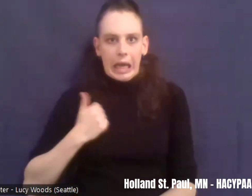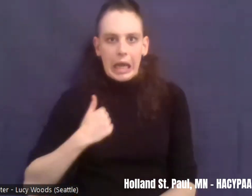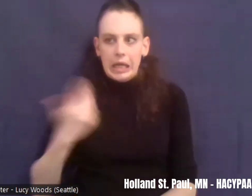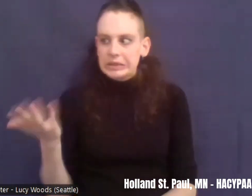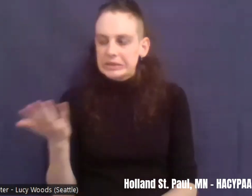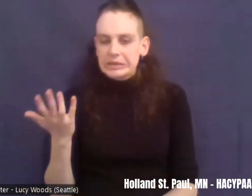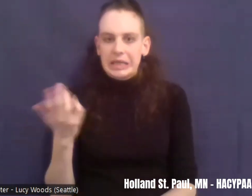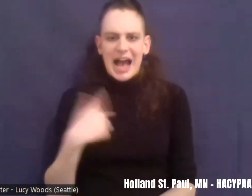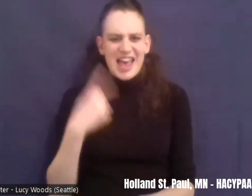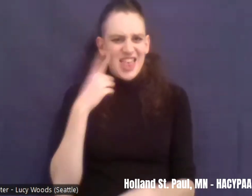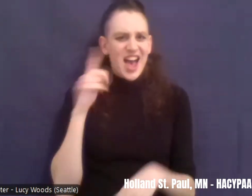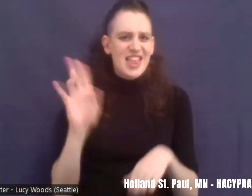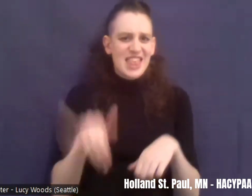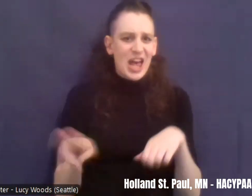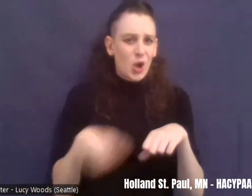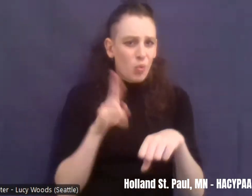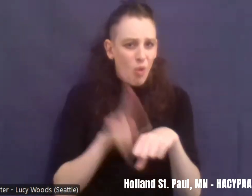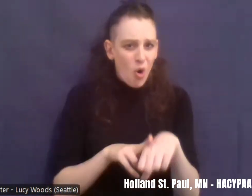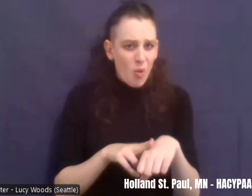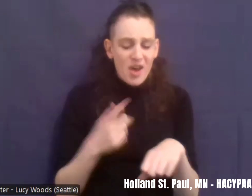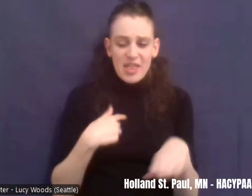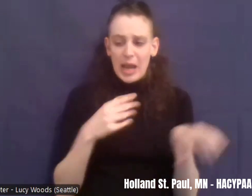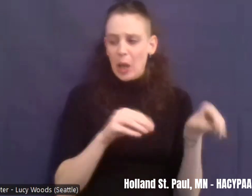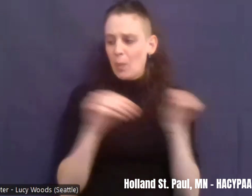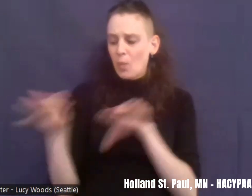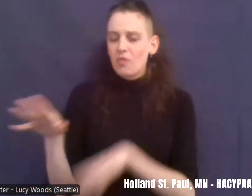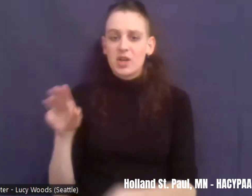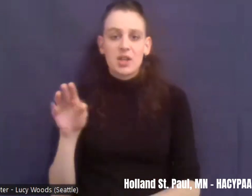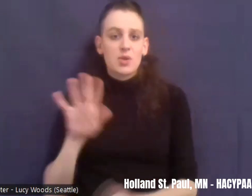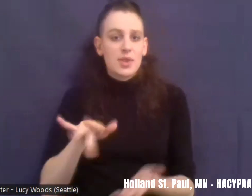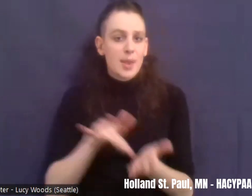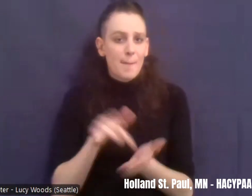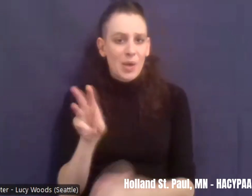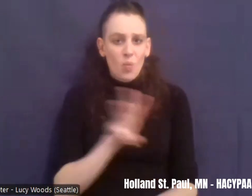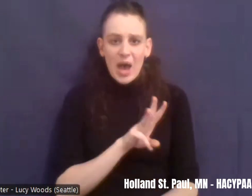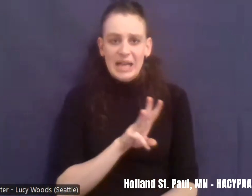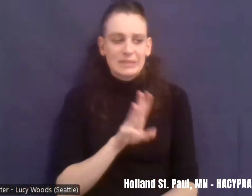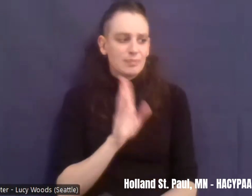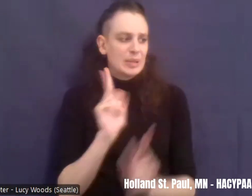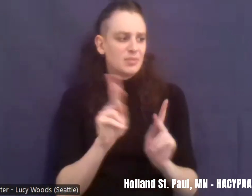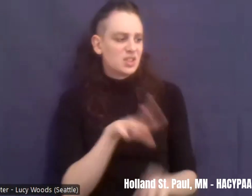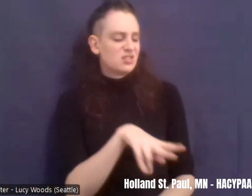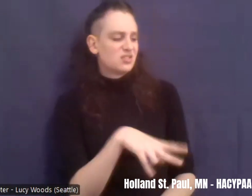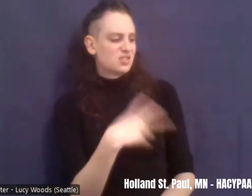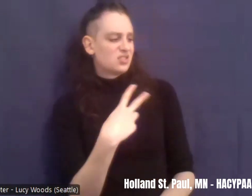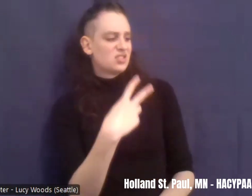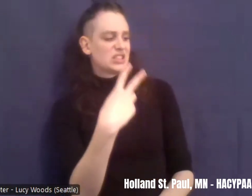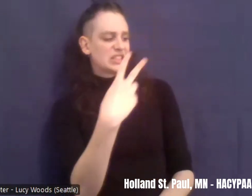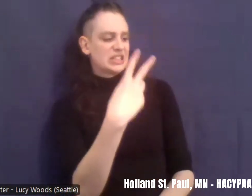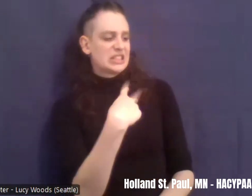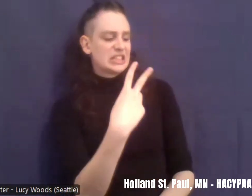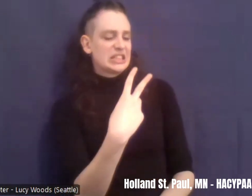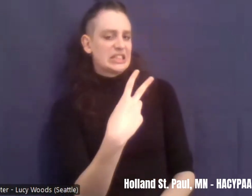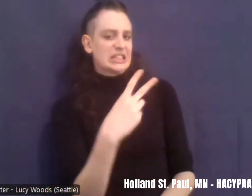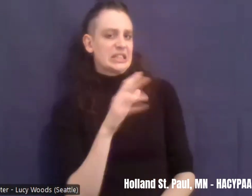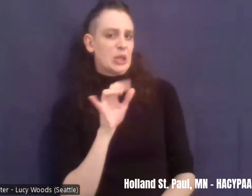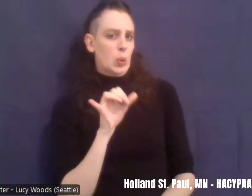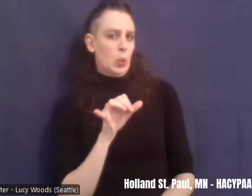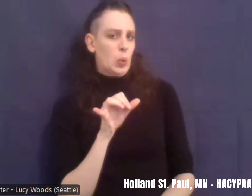like, no, we like didn't do that. And I was like, oh, well, like at me because it's really